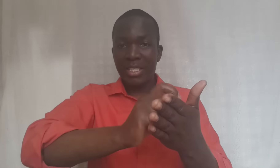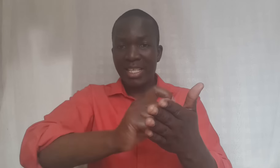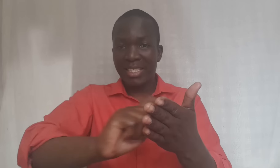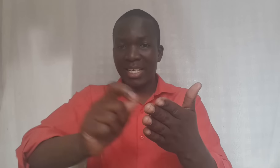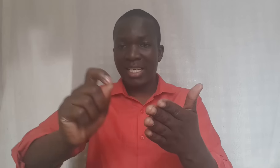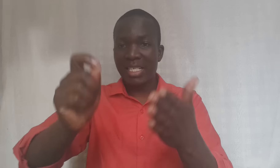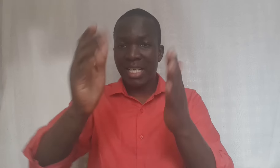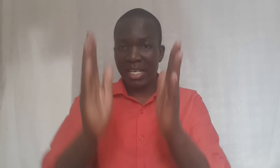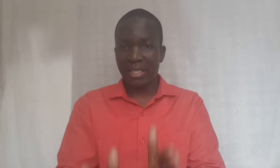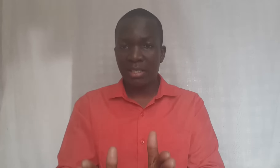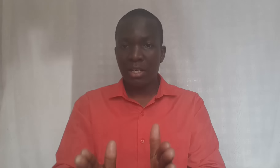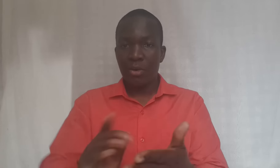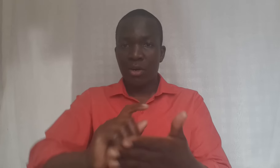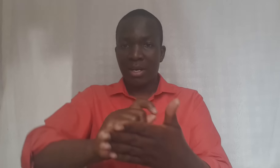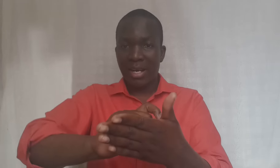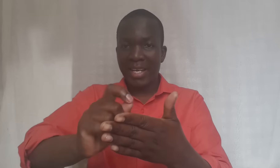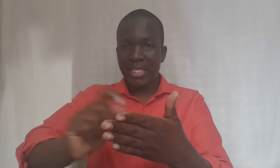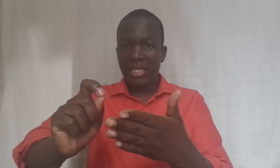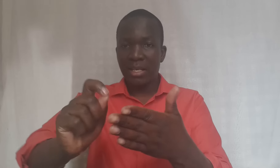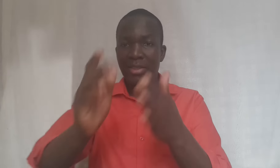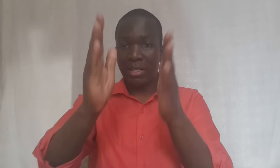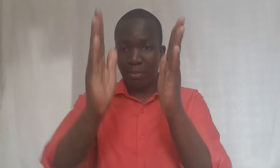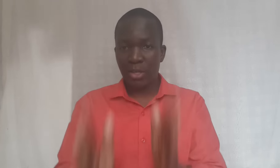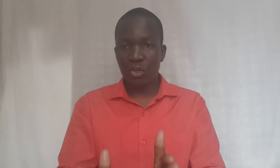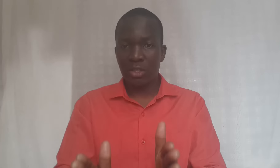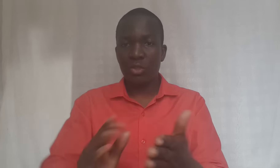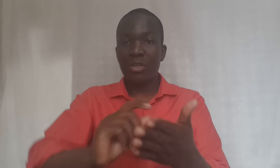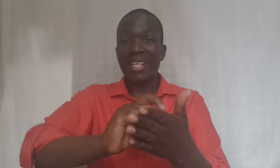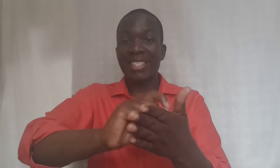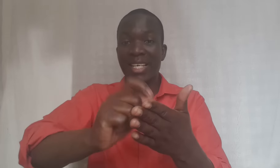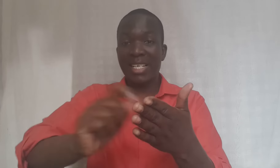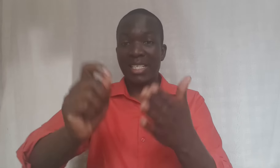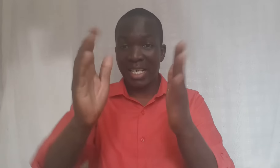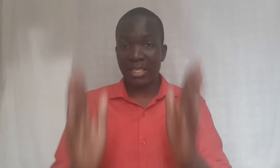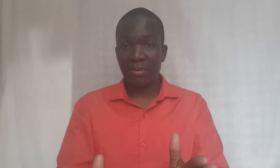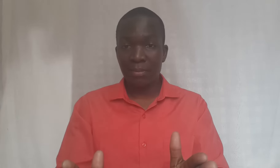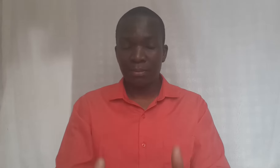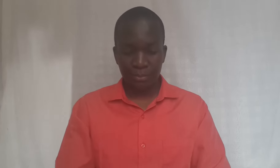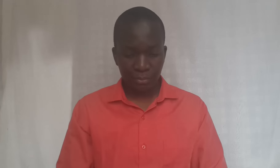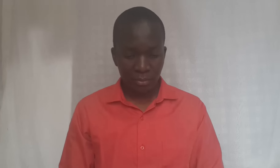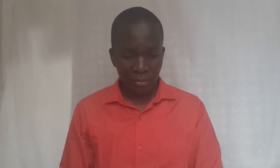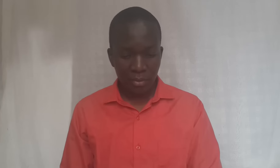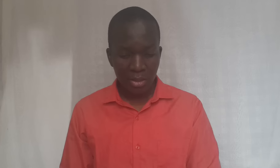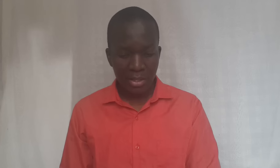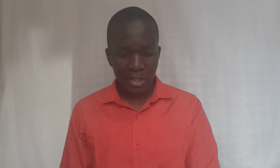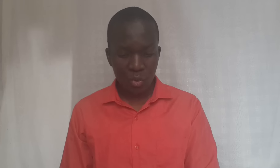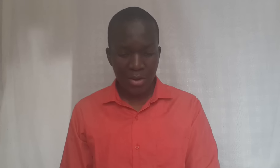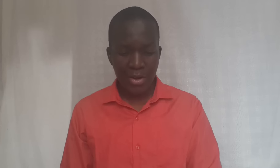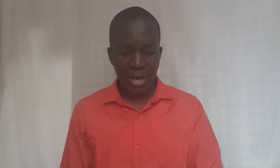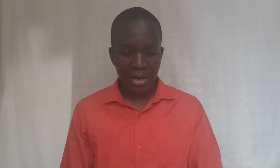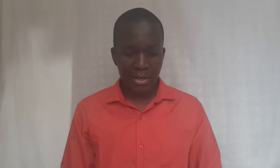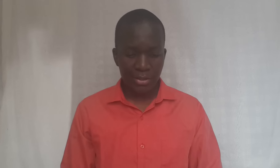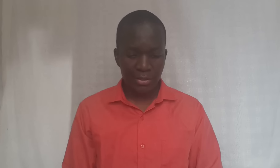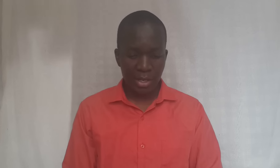is the secretary. Write, then the person. So that's secretary. The next word here is